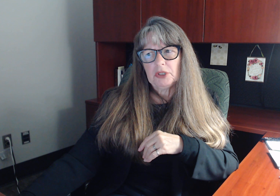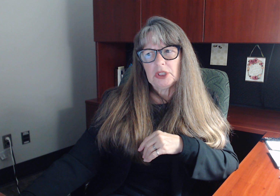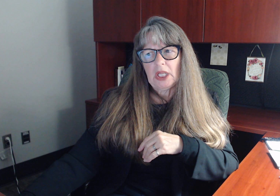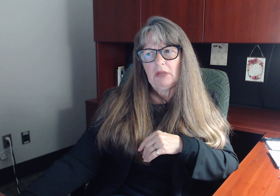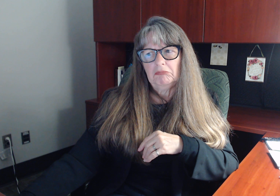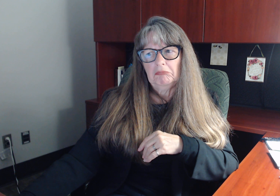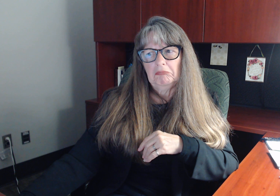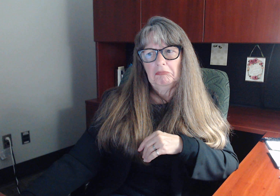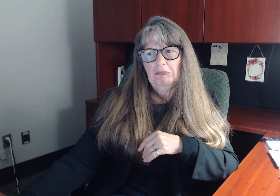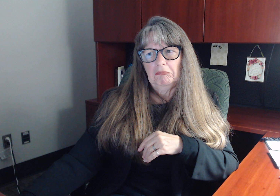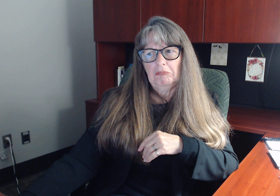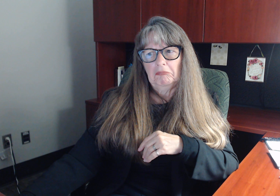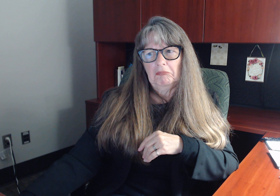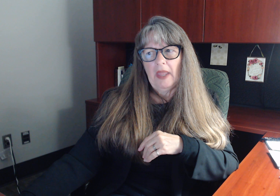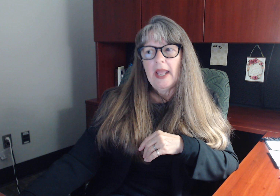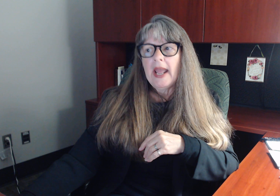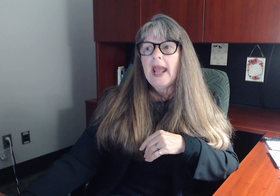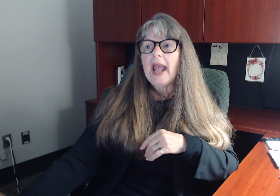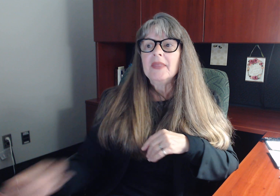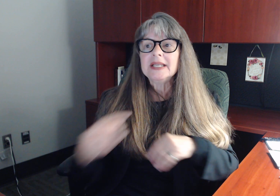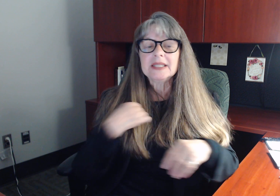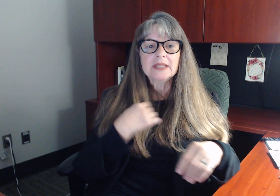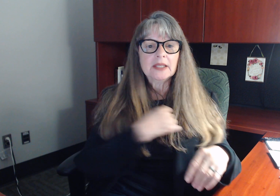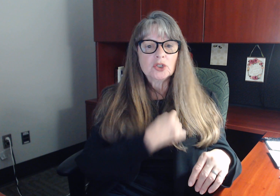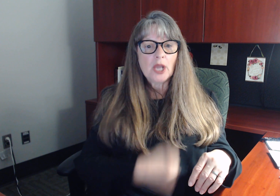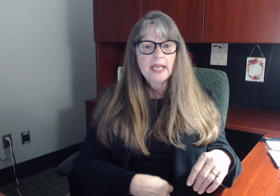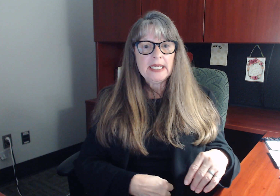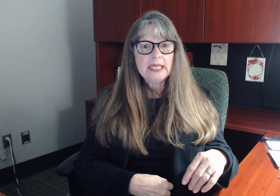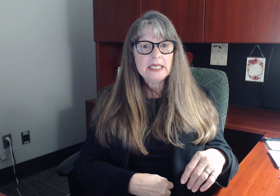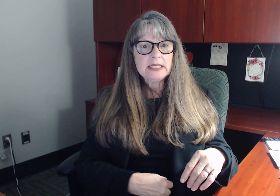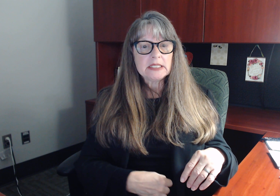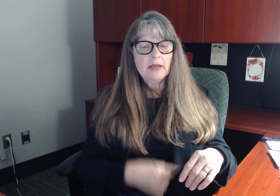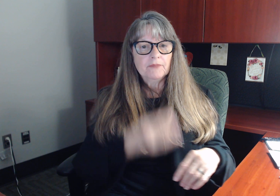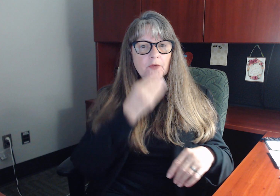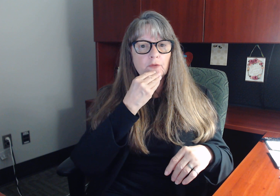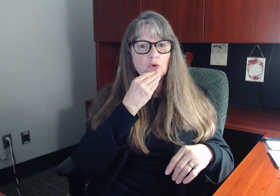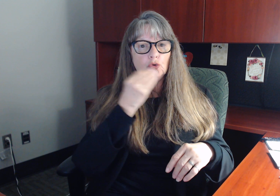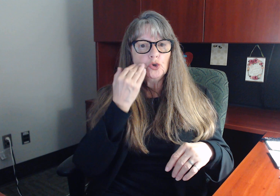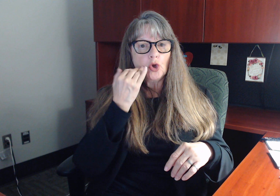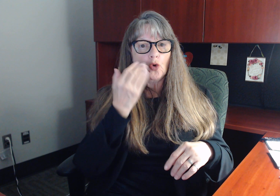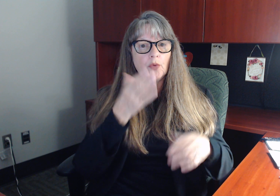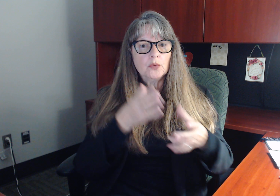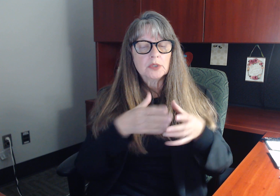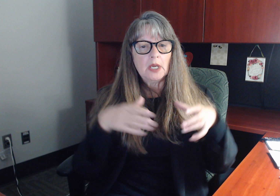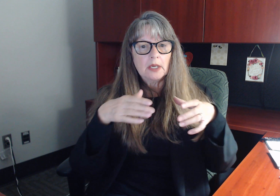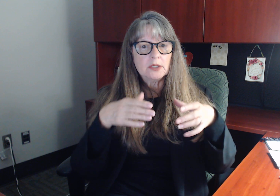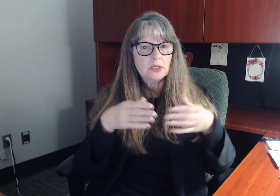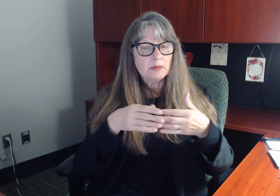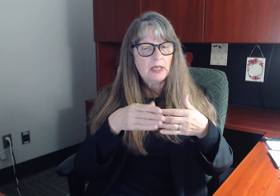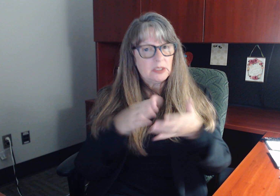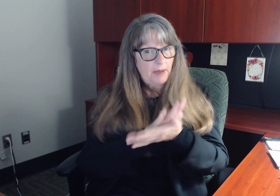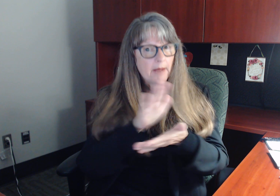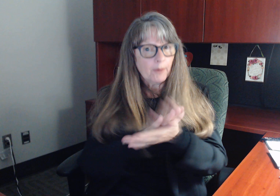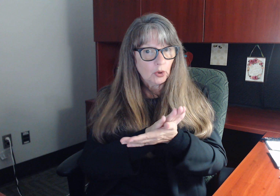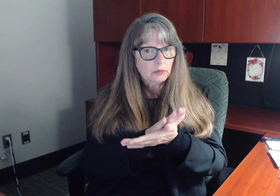electricity. And they said that the Chinese foods, you know, those, because it's paper, you know,